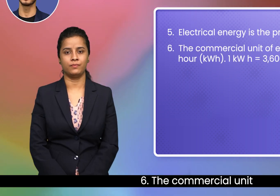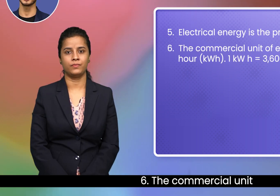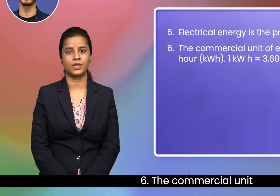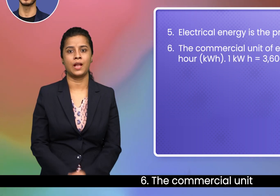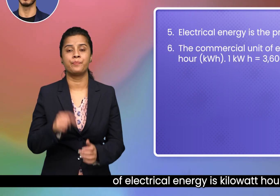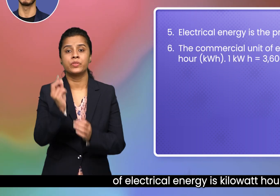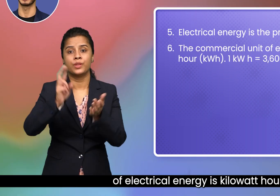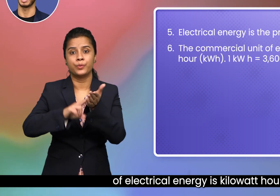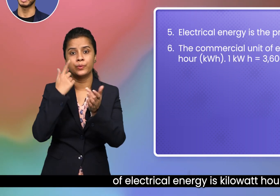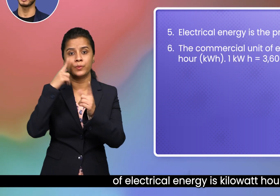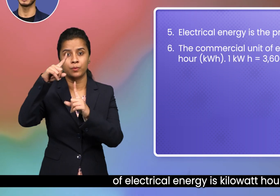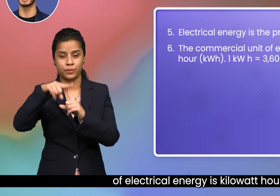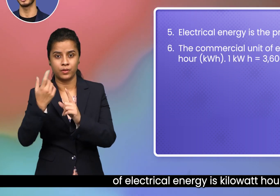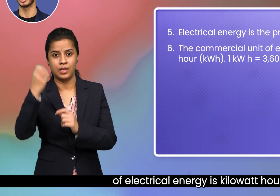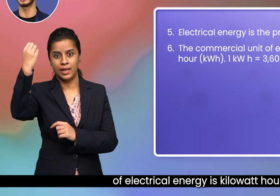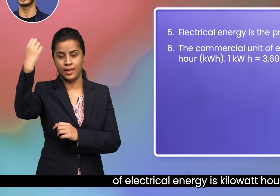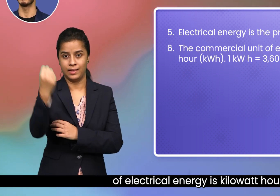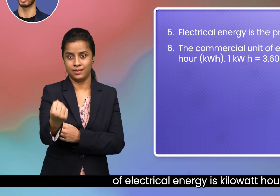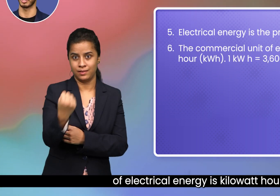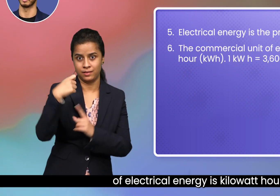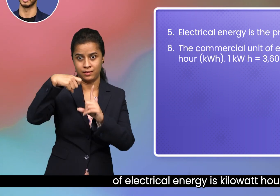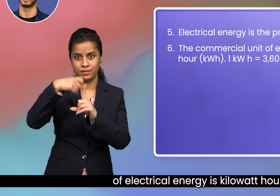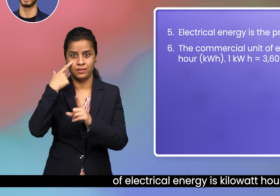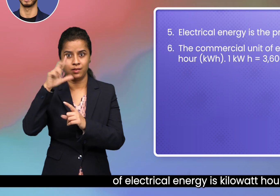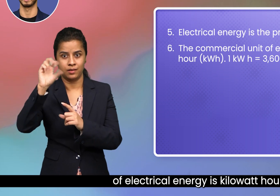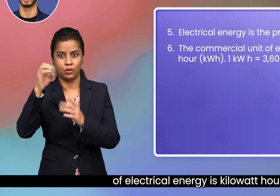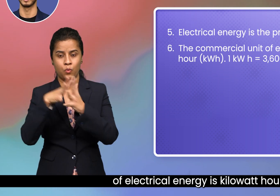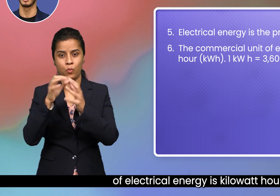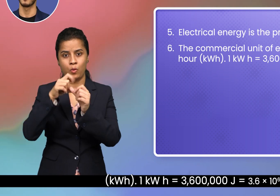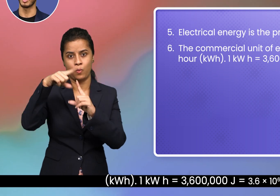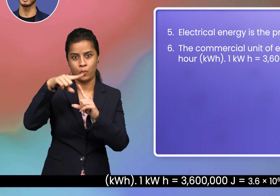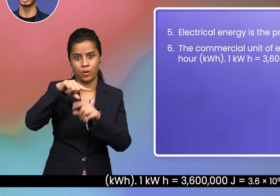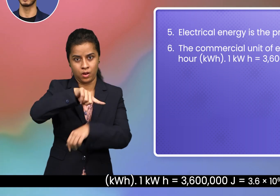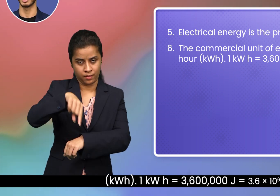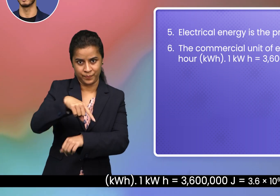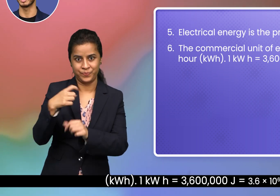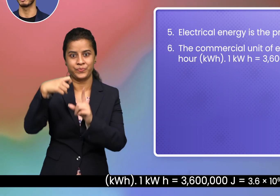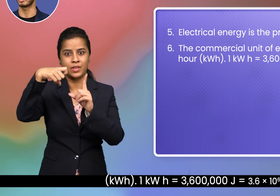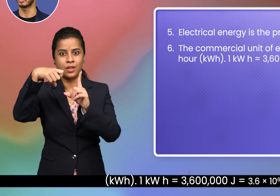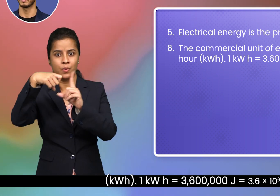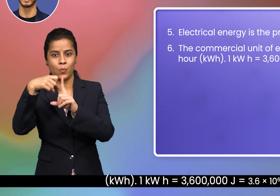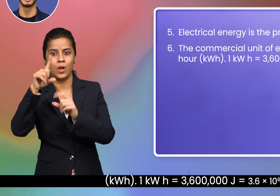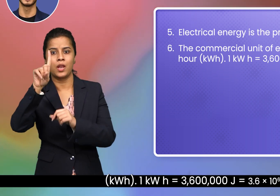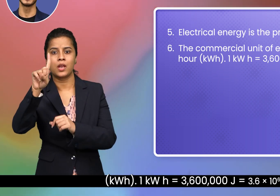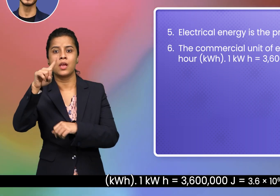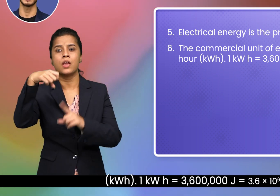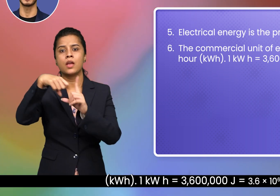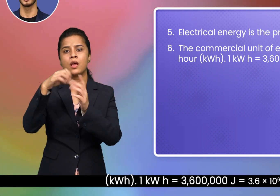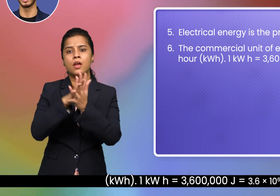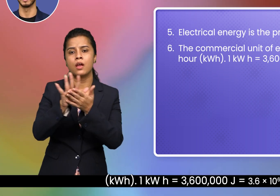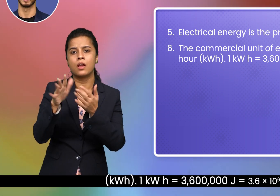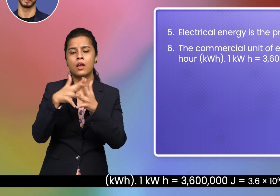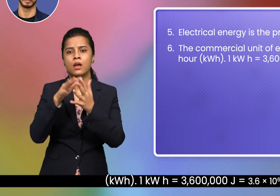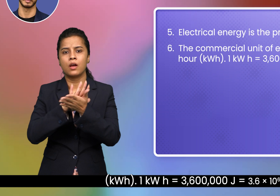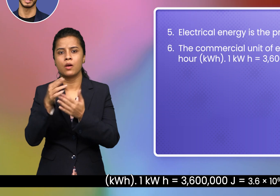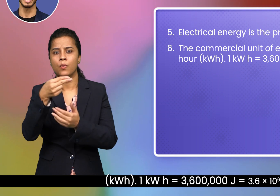The commercial unit of electrical energy is kilowatt hour. 1 kilowatt hour equals to 36 lakh